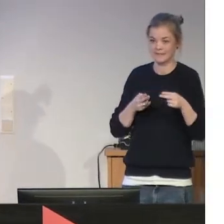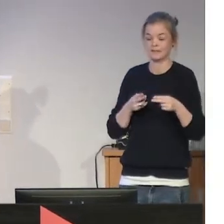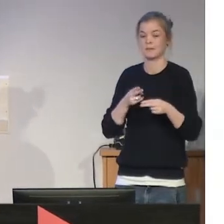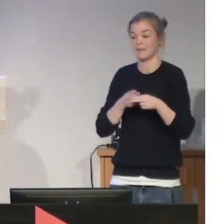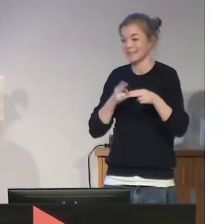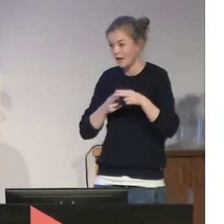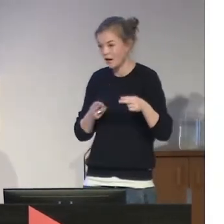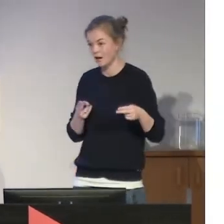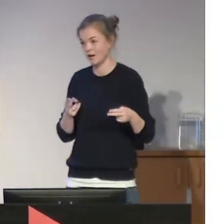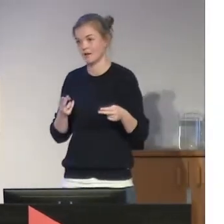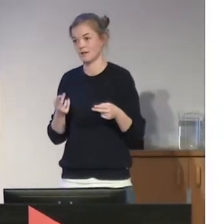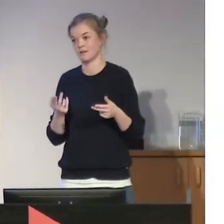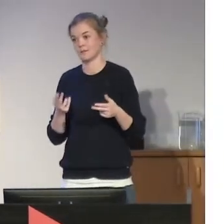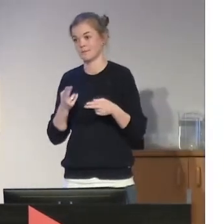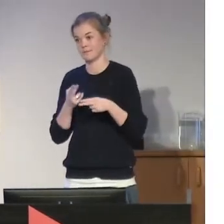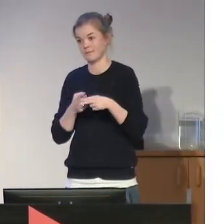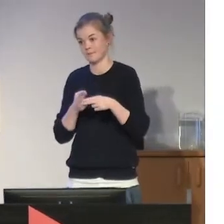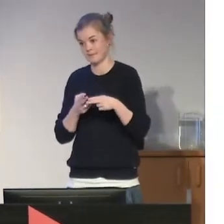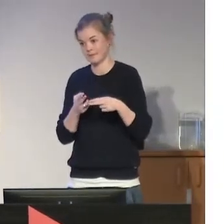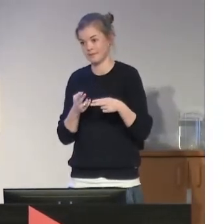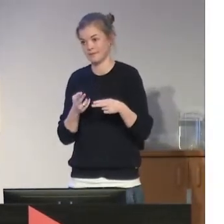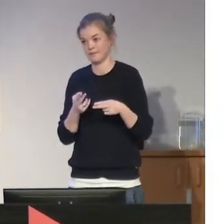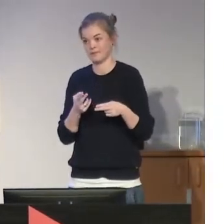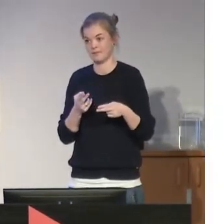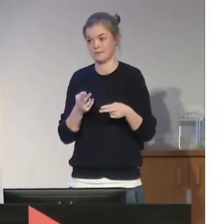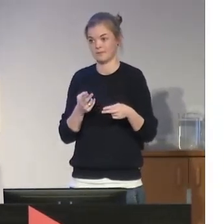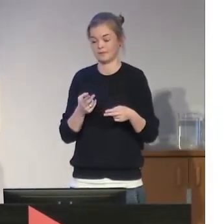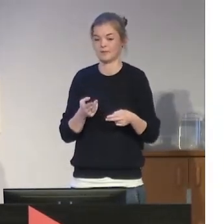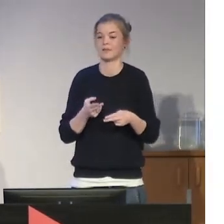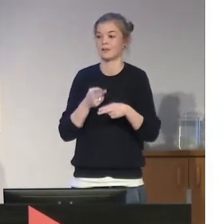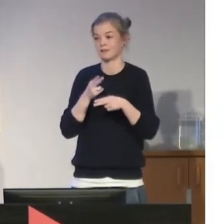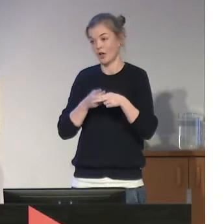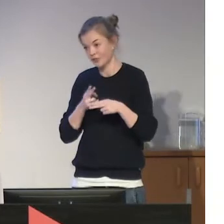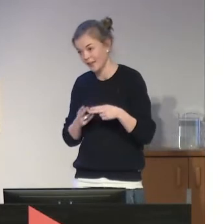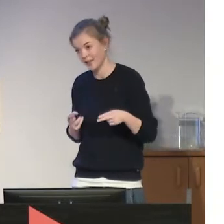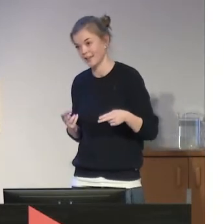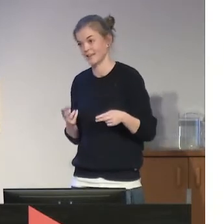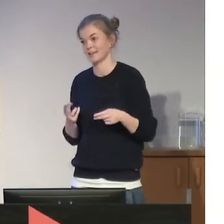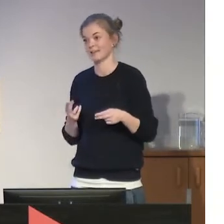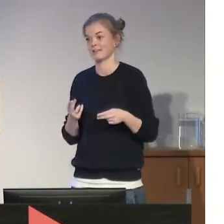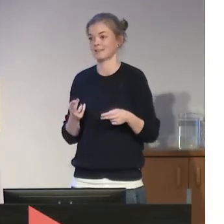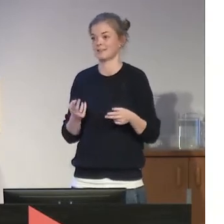knife. And twice like that, it's sign for dinner.